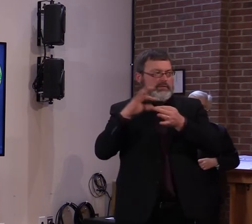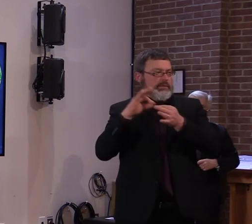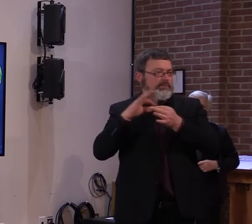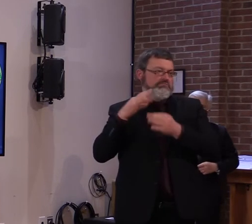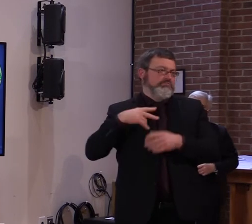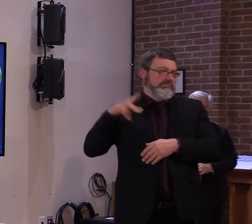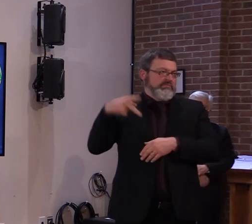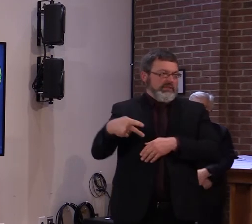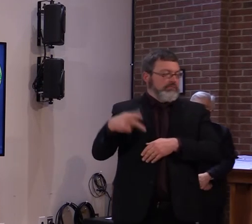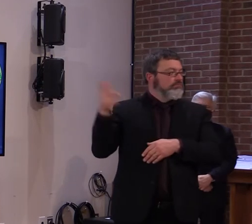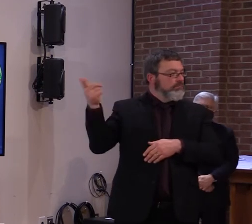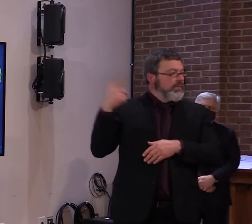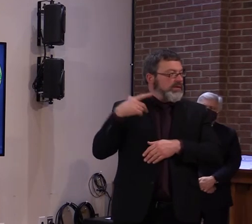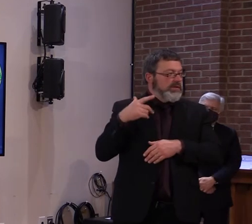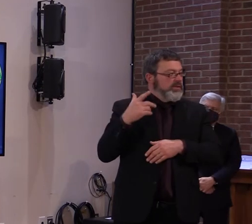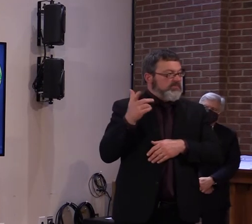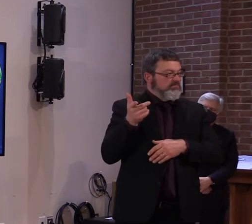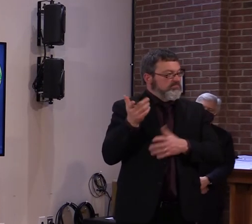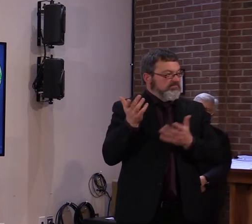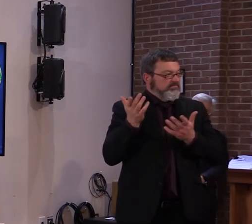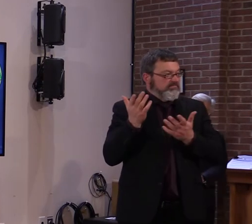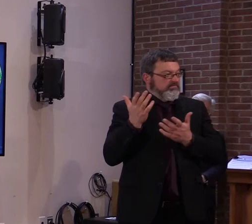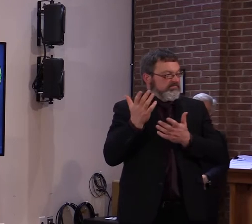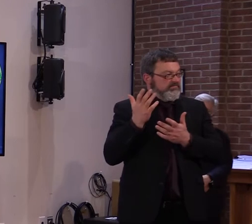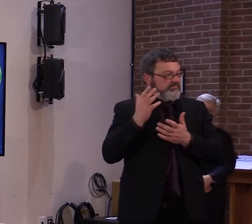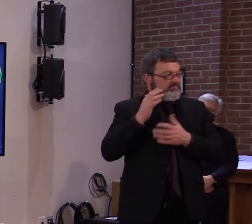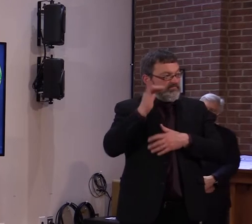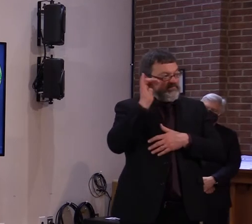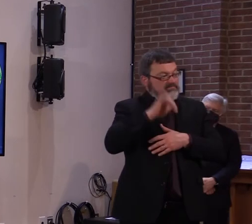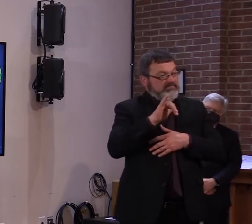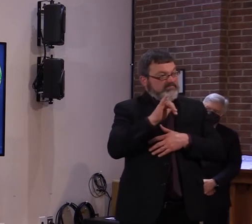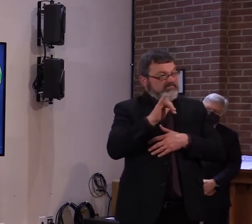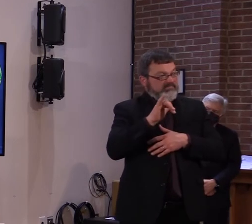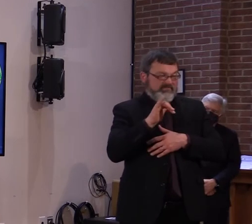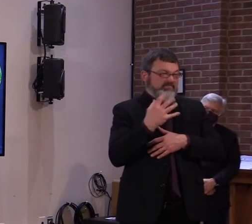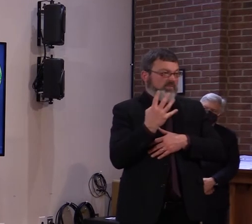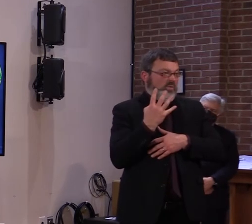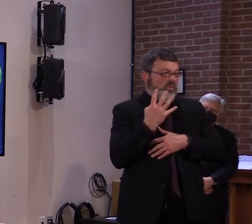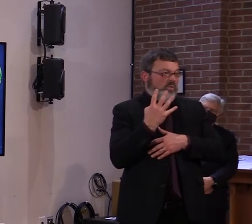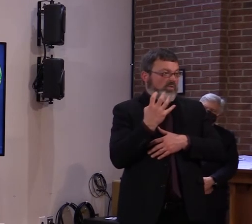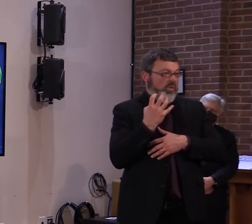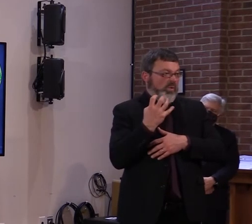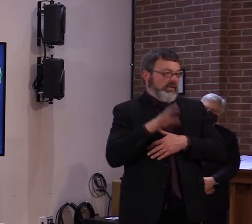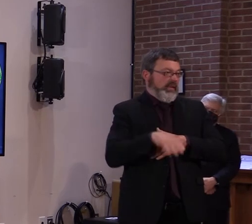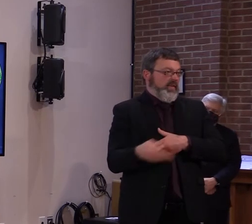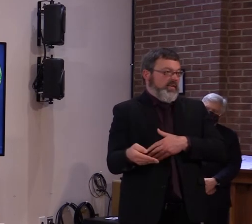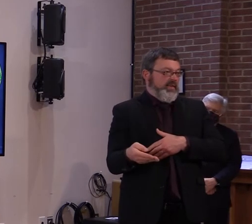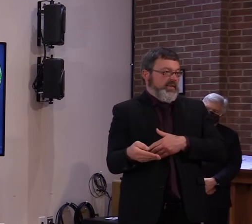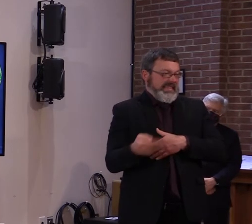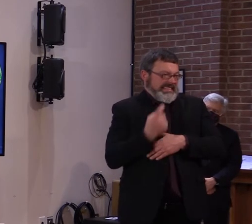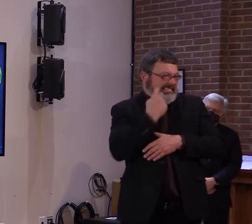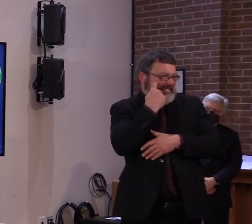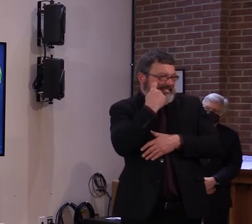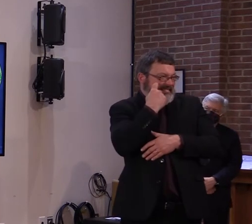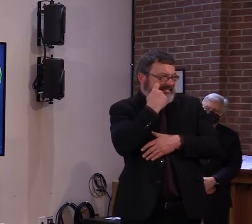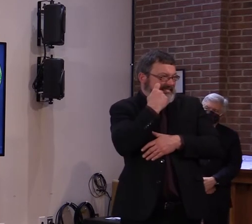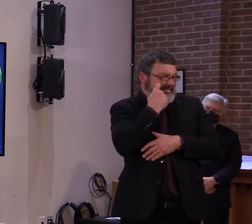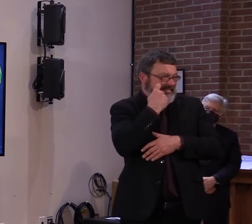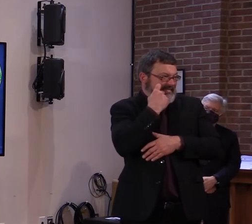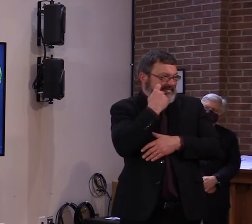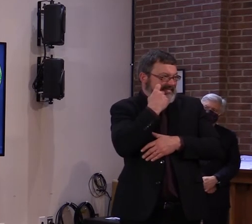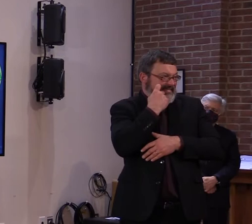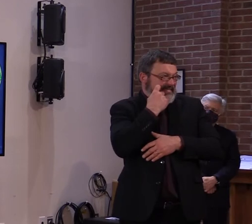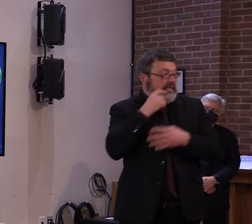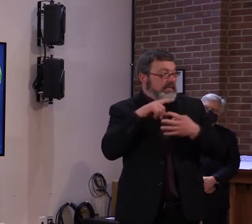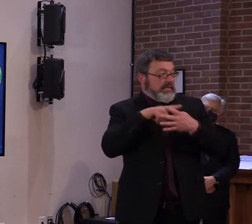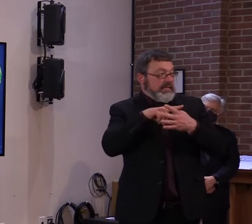in just the past 2 weeks. This includes most recently residents of long-term care facilities, the